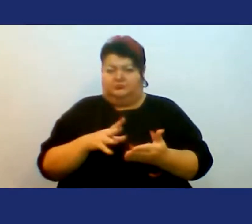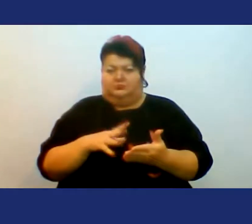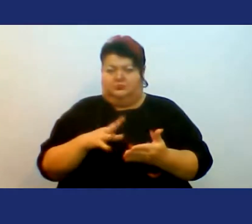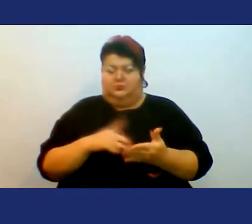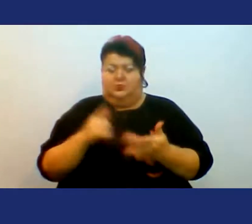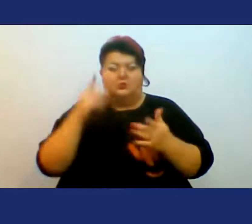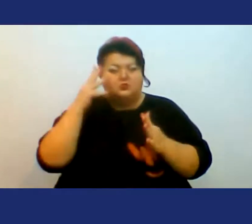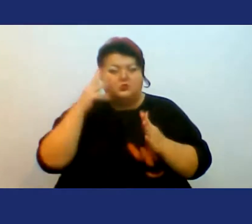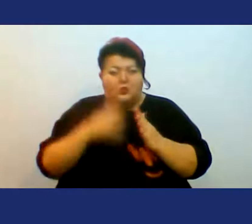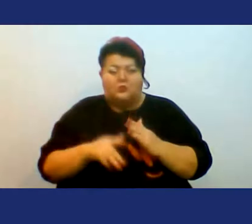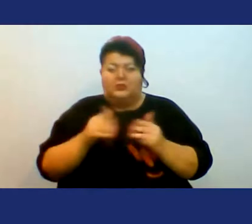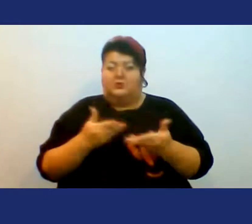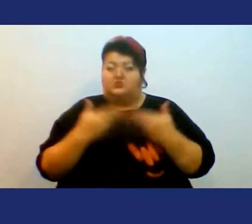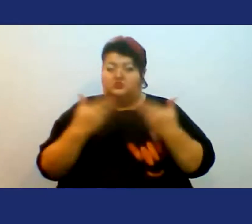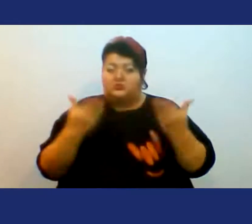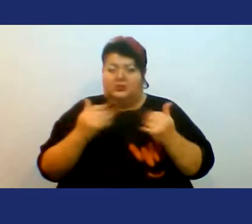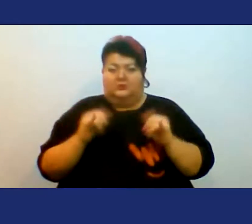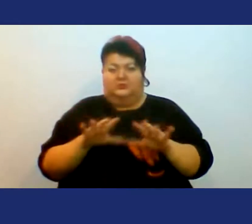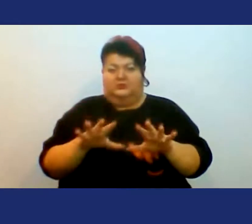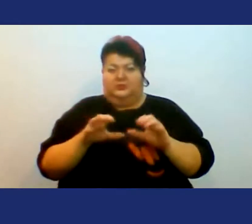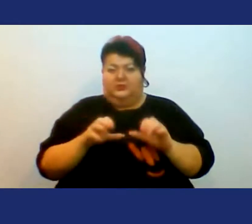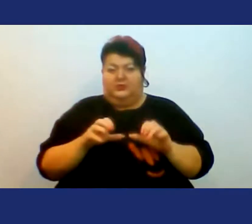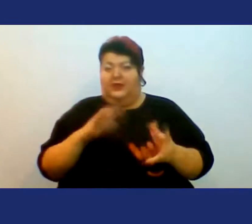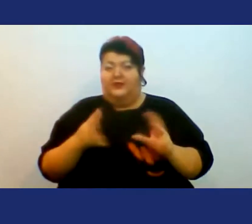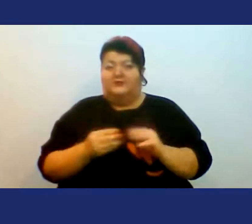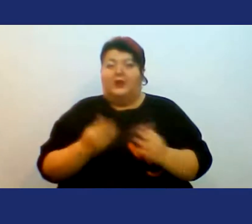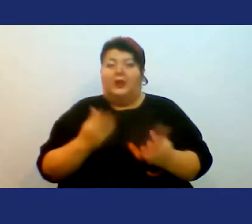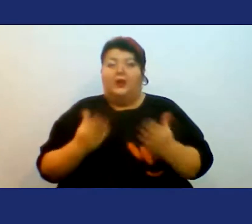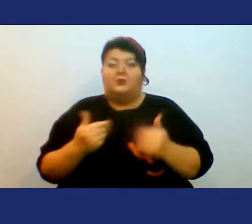psychosocial or intellectual disabilities, that is